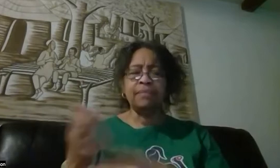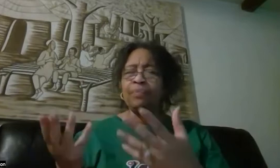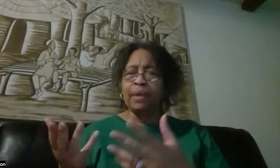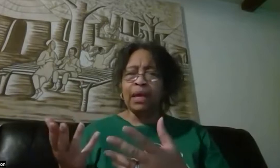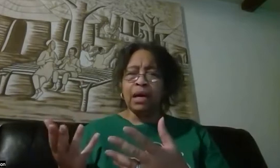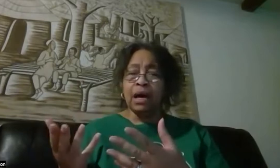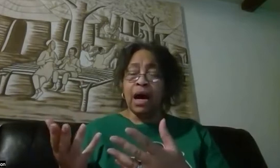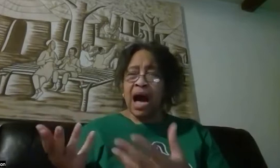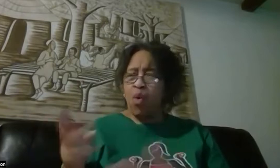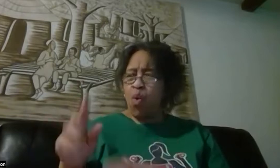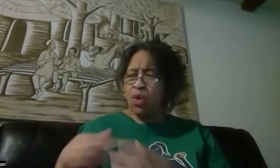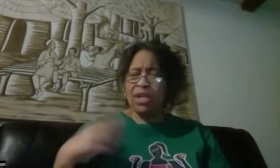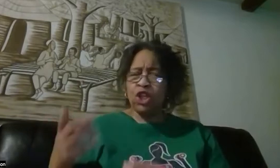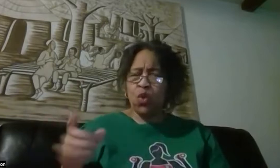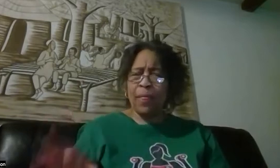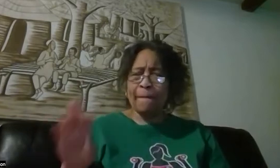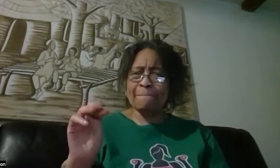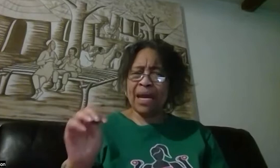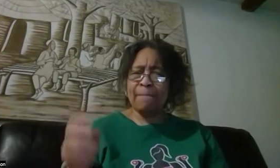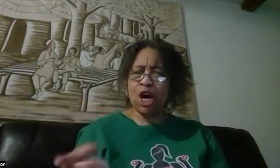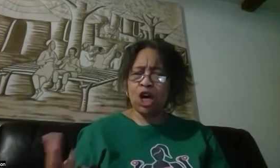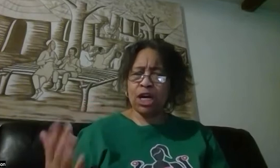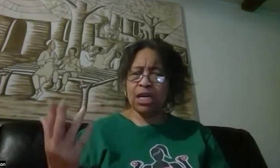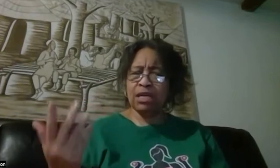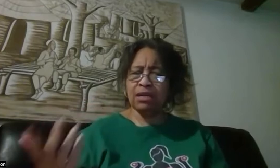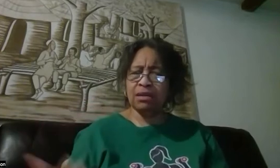after we do the reset, then what would I do next?